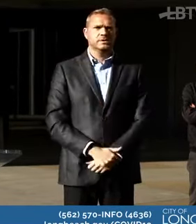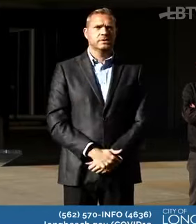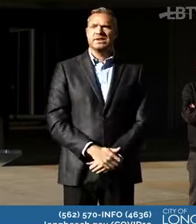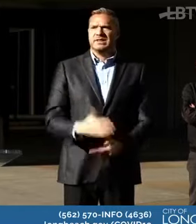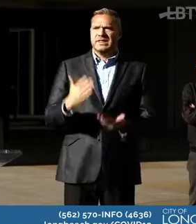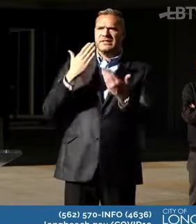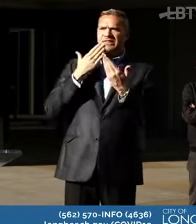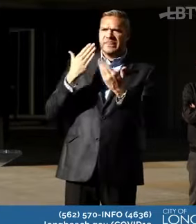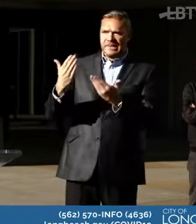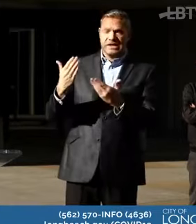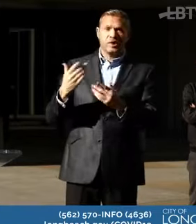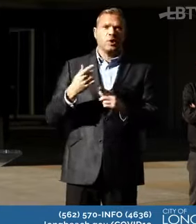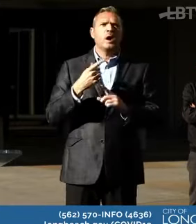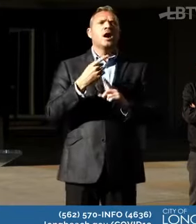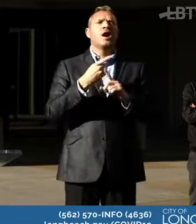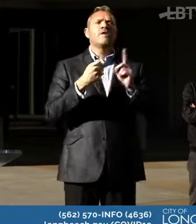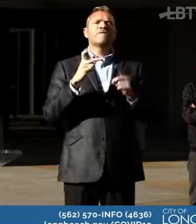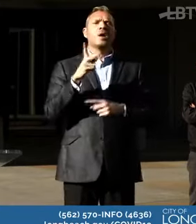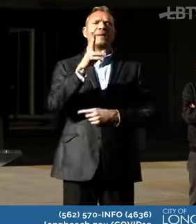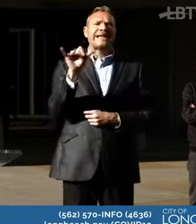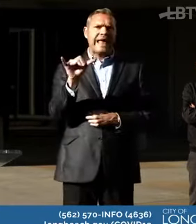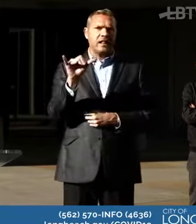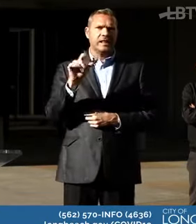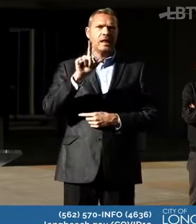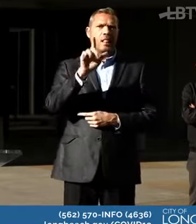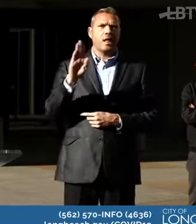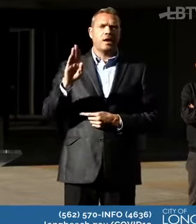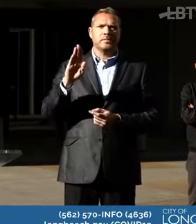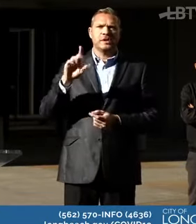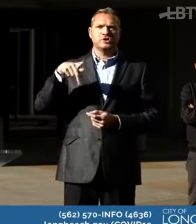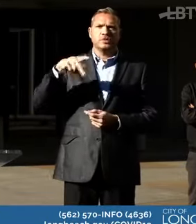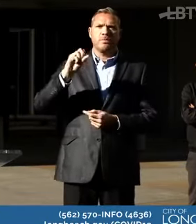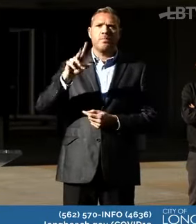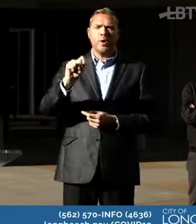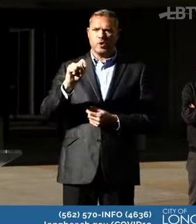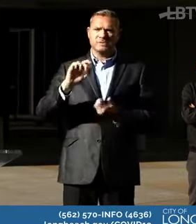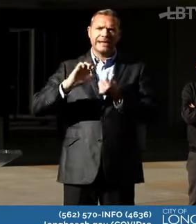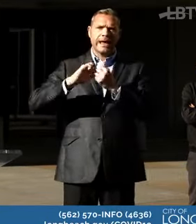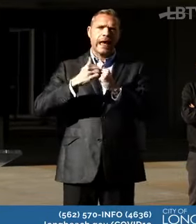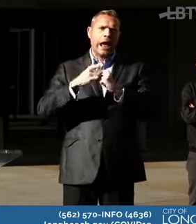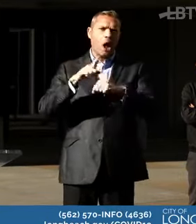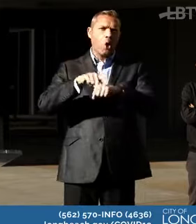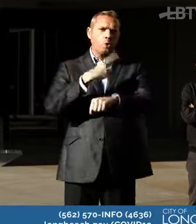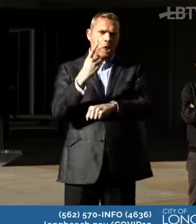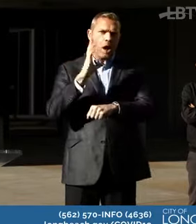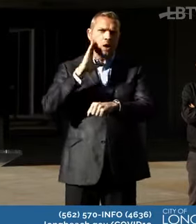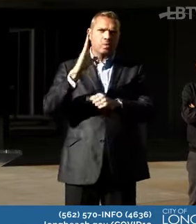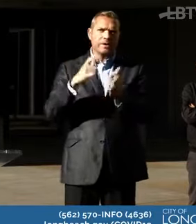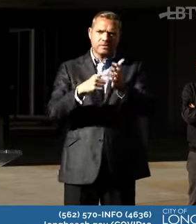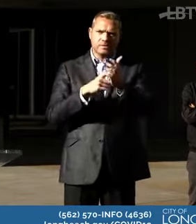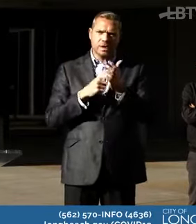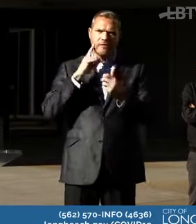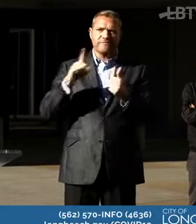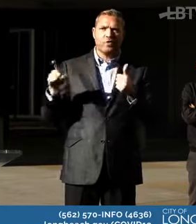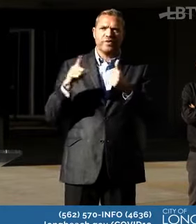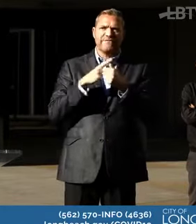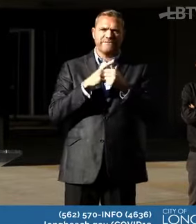Thank you. And then from Kelly at the Long Beach Post, how long will it take to distribute the first round of Pfizer